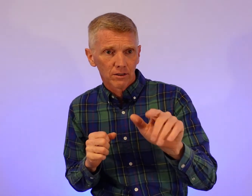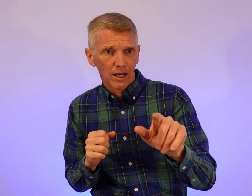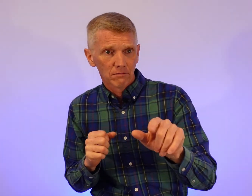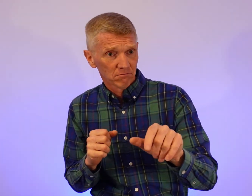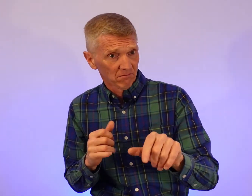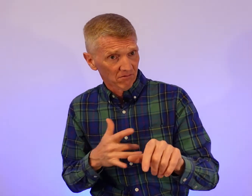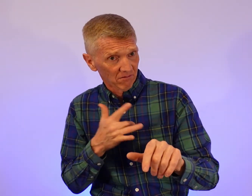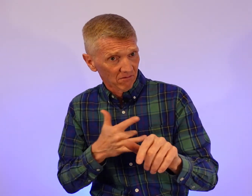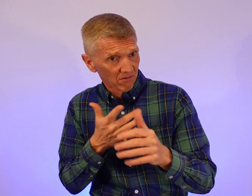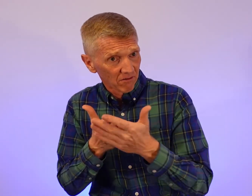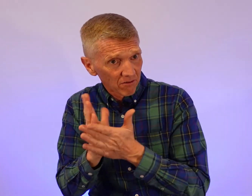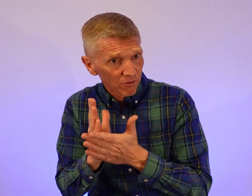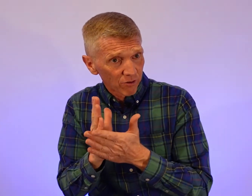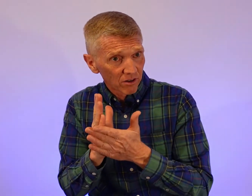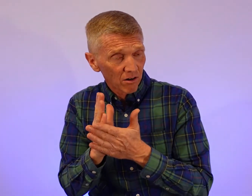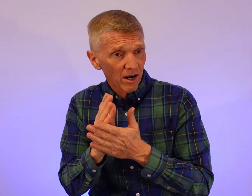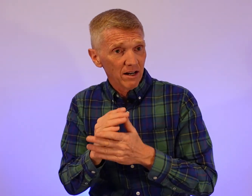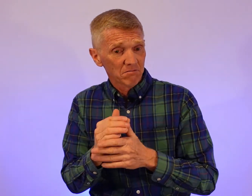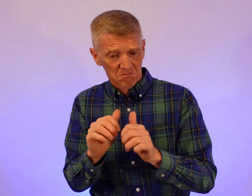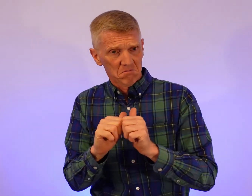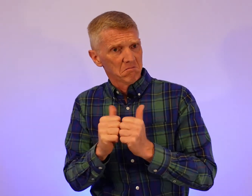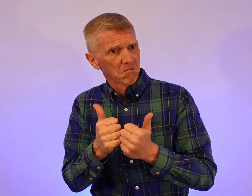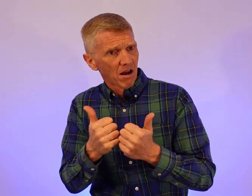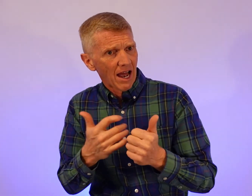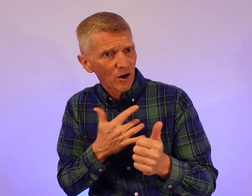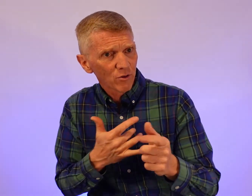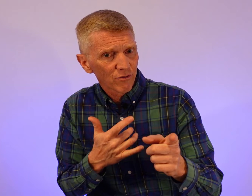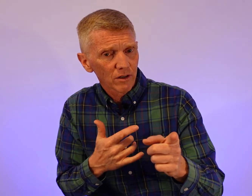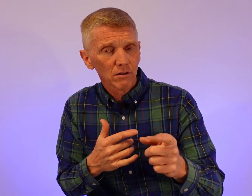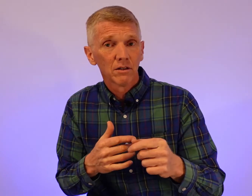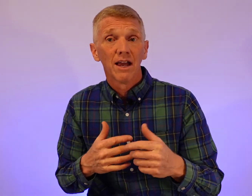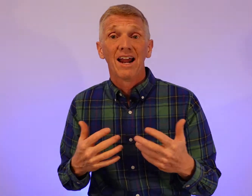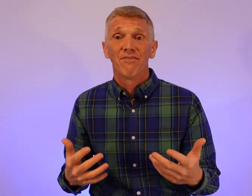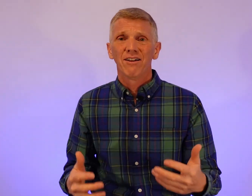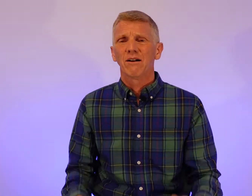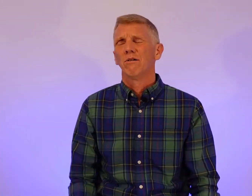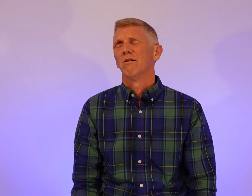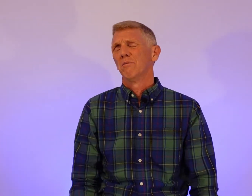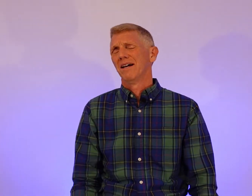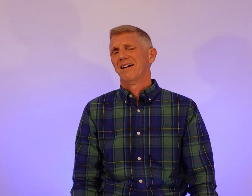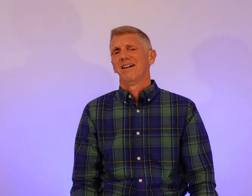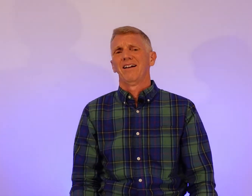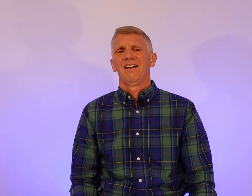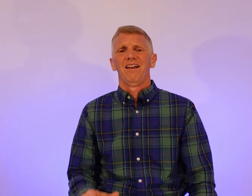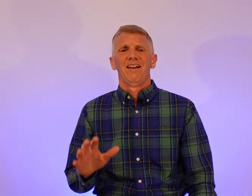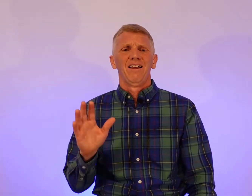Okay. Feel all right? How do you feel? And if they're like, oh man,